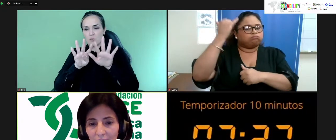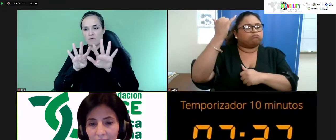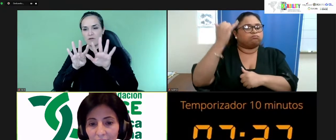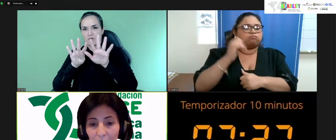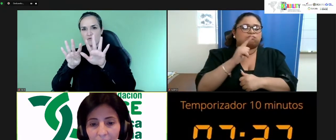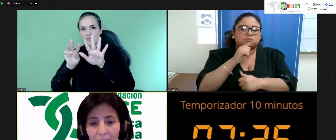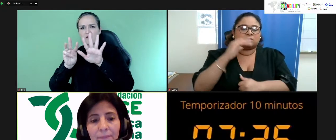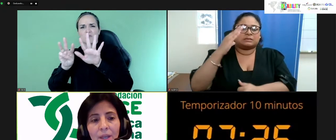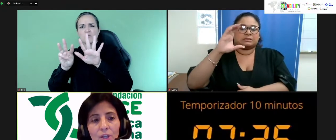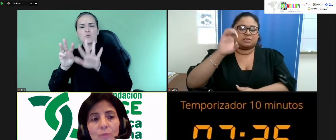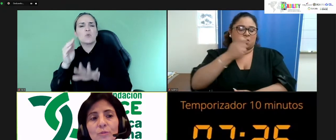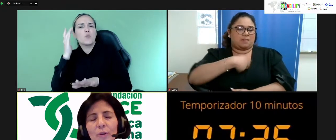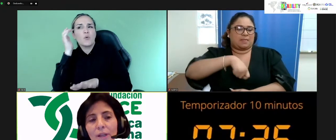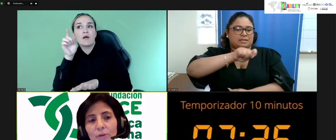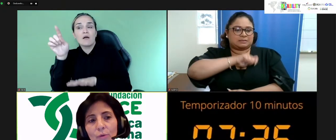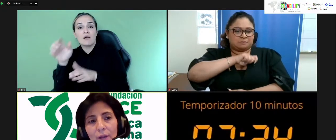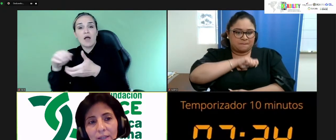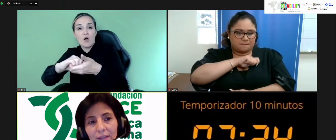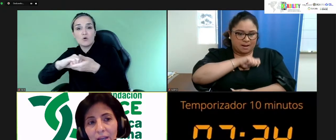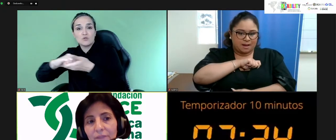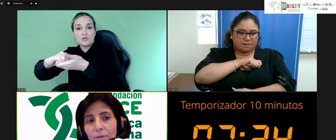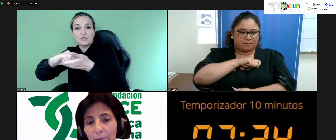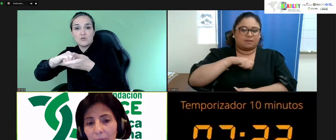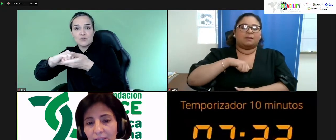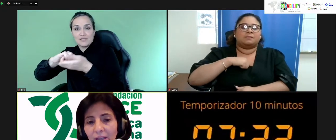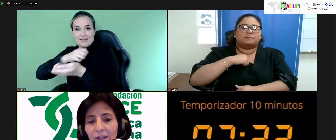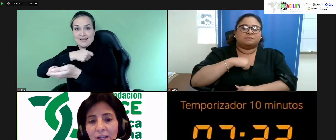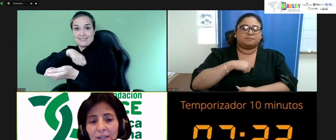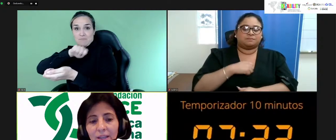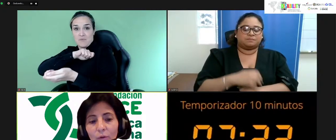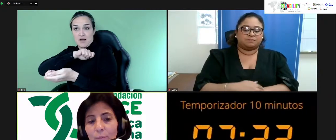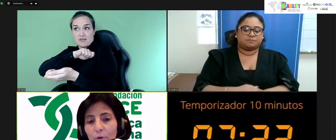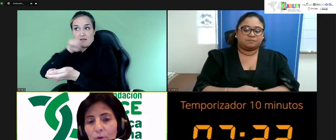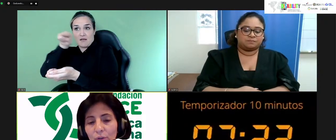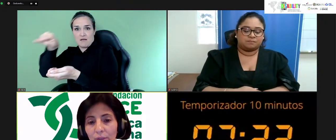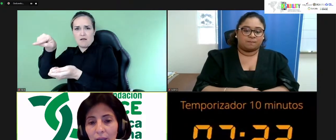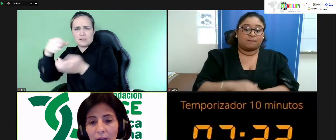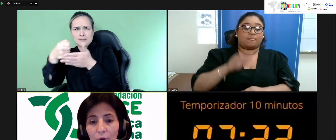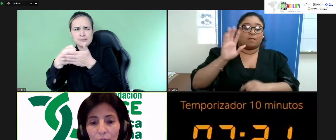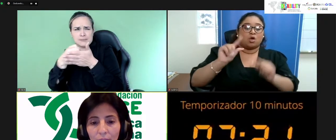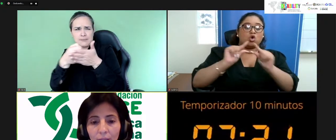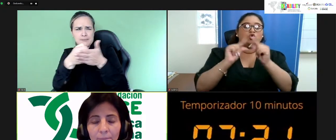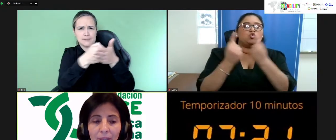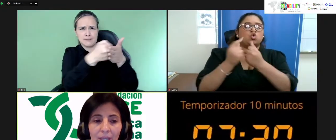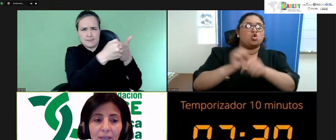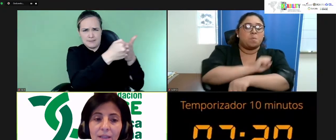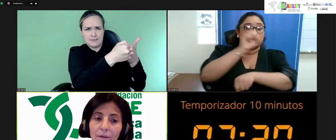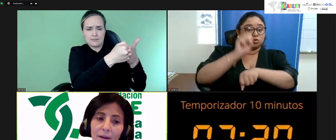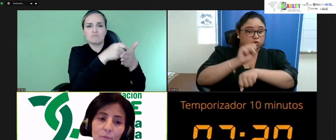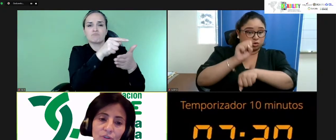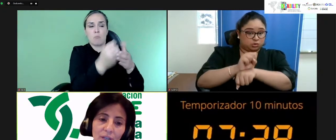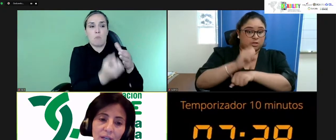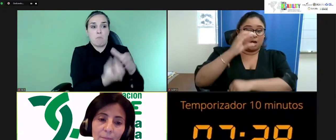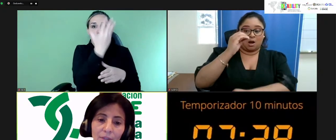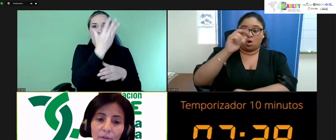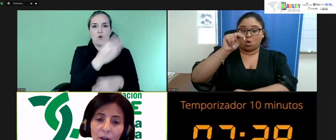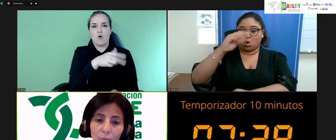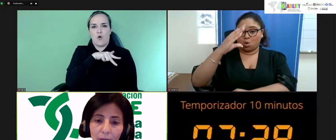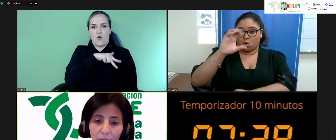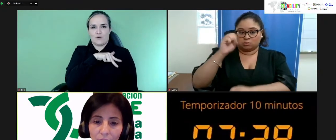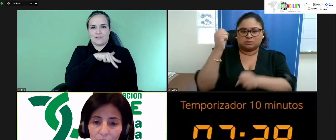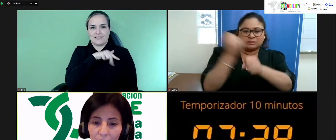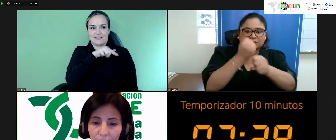by initiative of the organization of blind people in spain we're an entity who was part of the owns the social